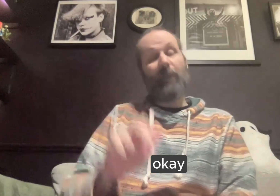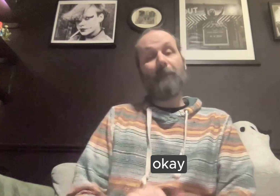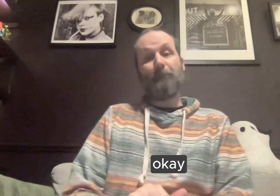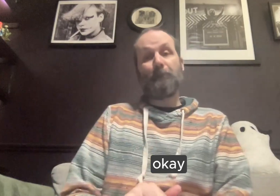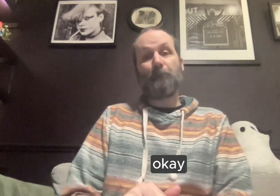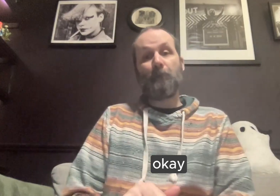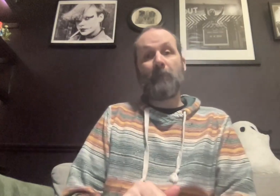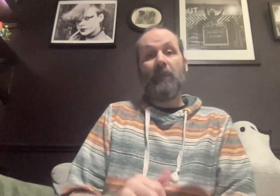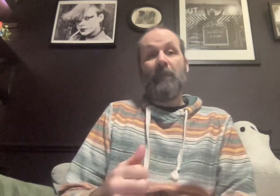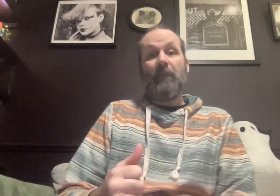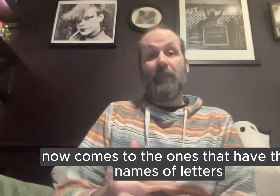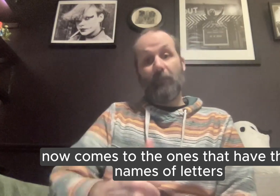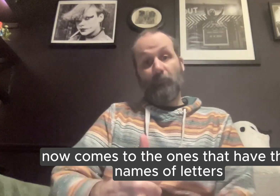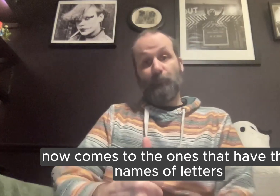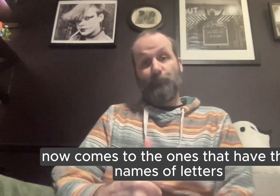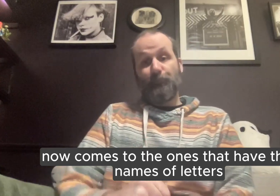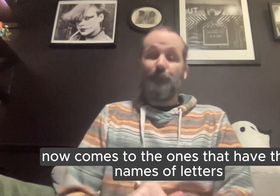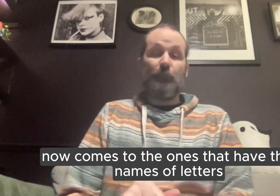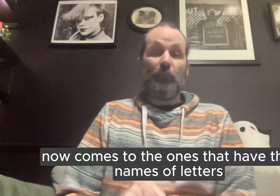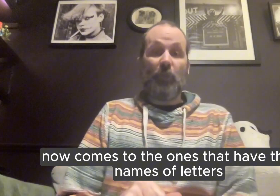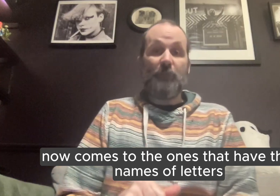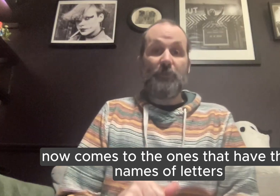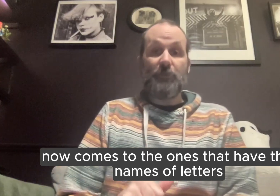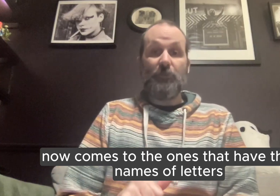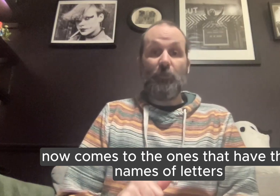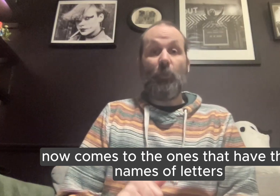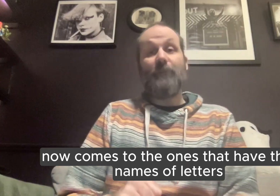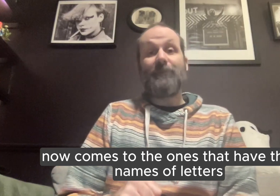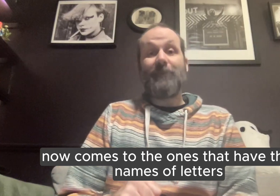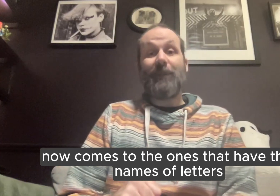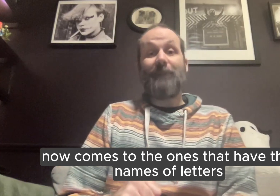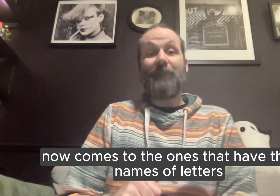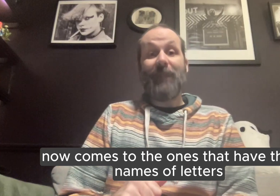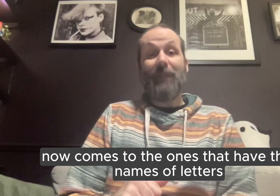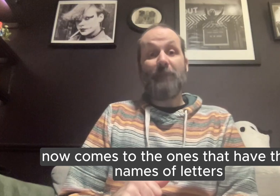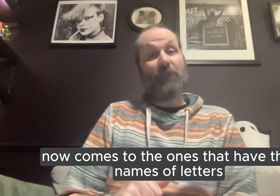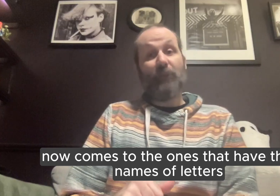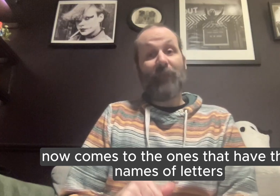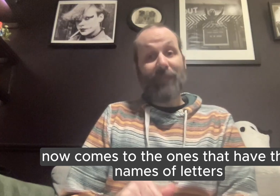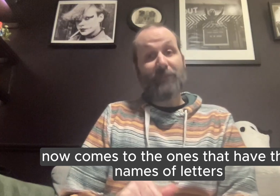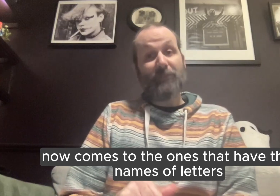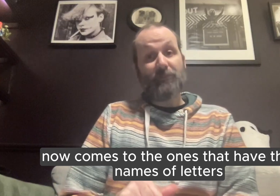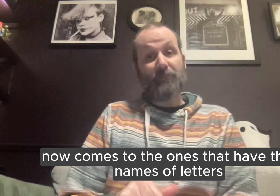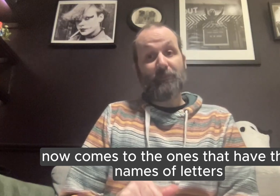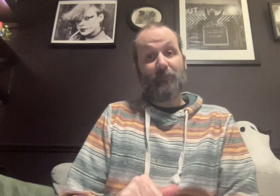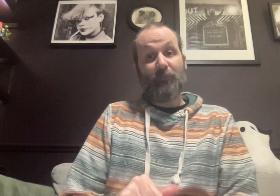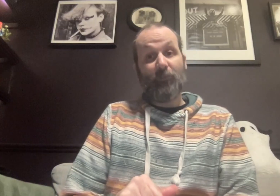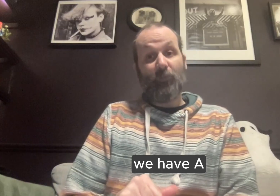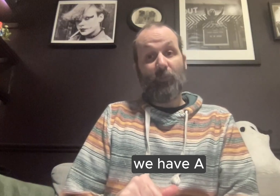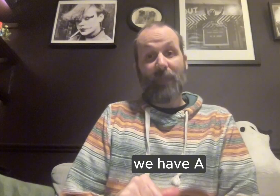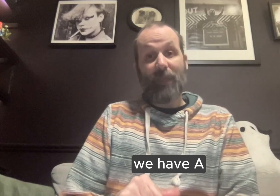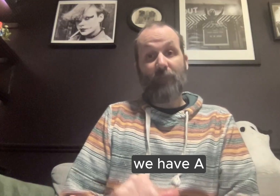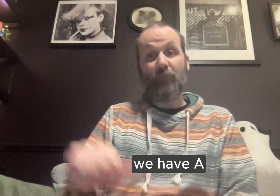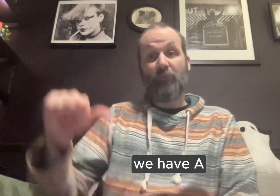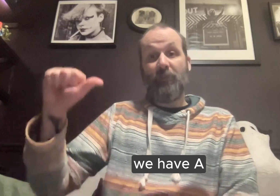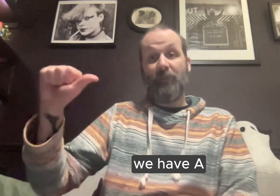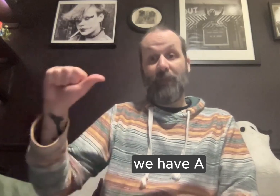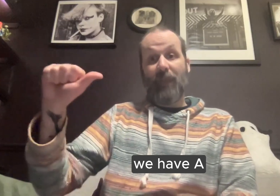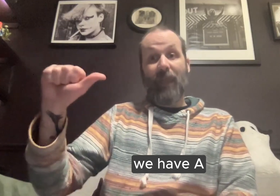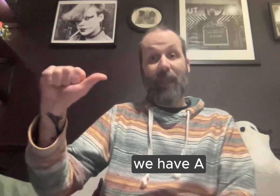Okay, now comes to the ones that have the names of letters. We have